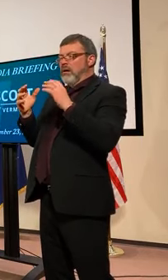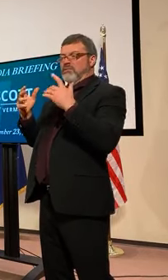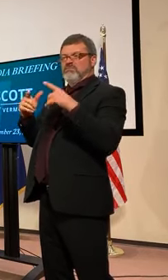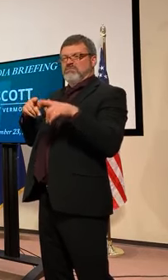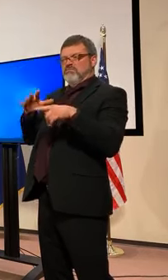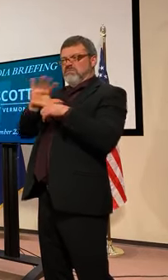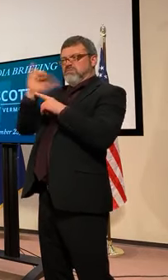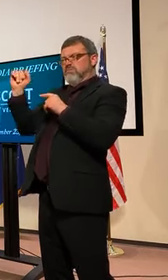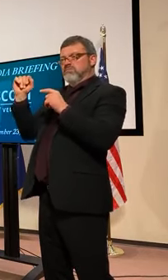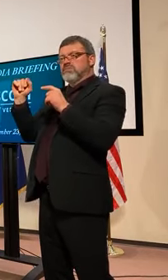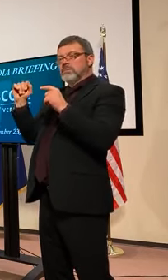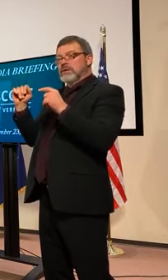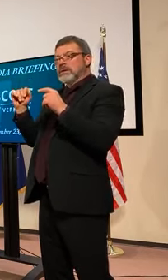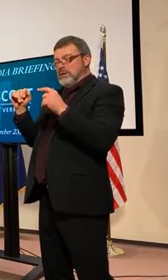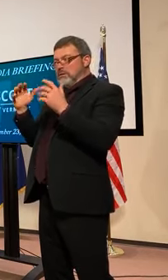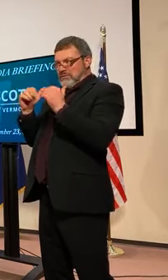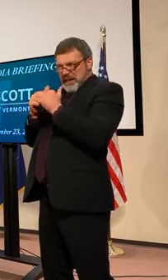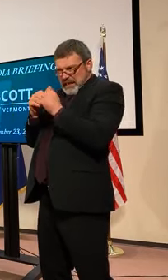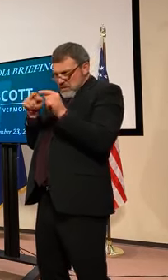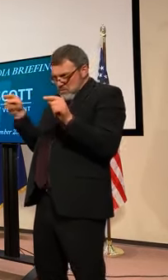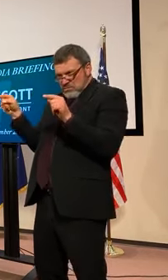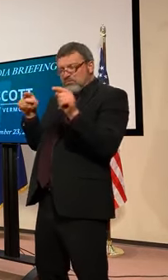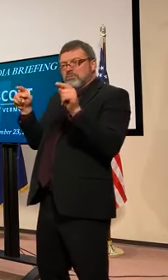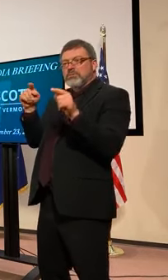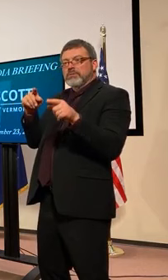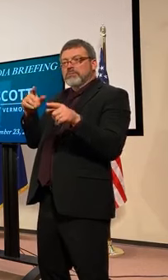positive, the percentage is much higher.